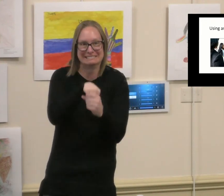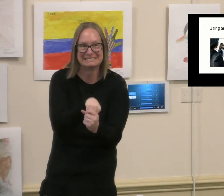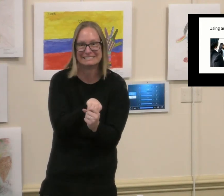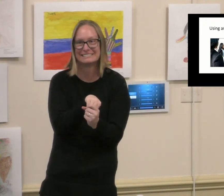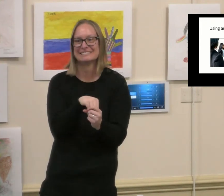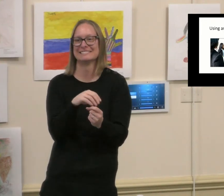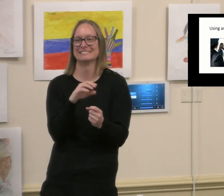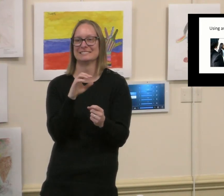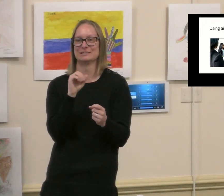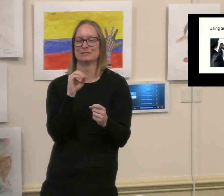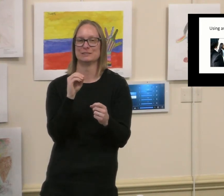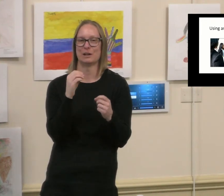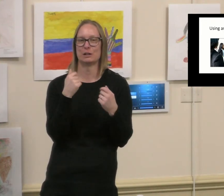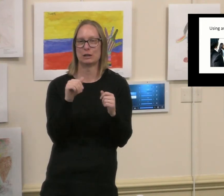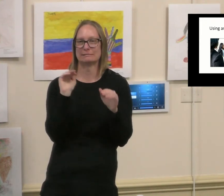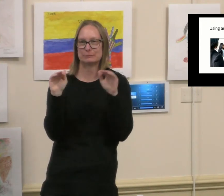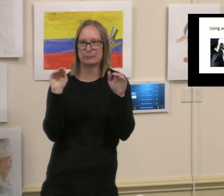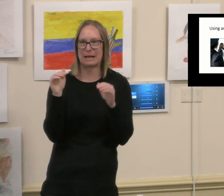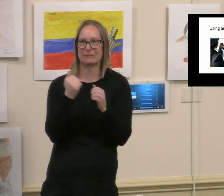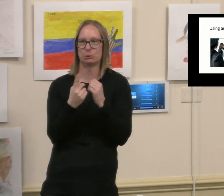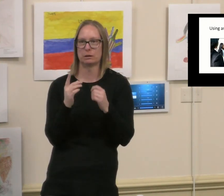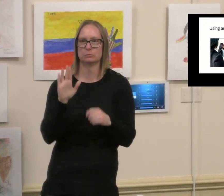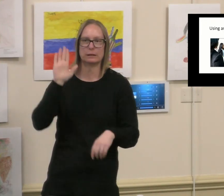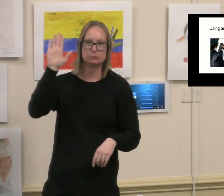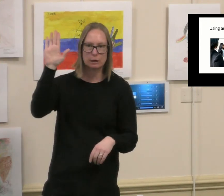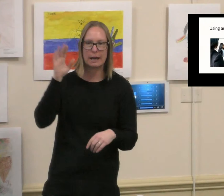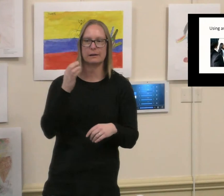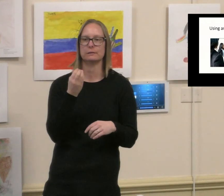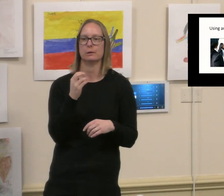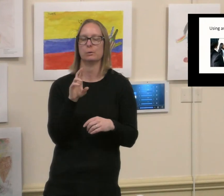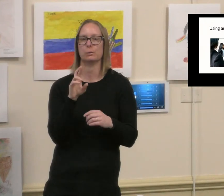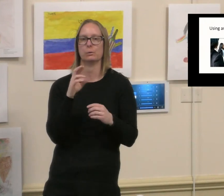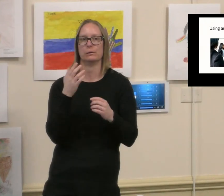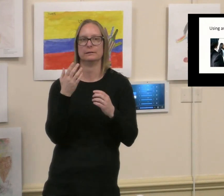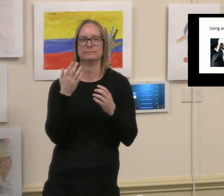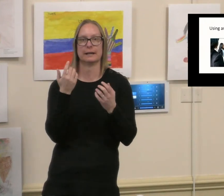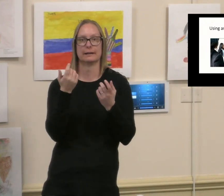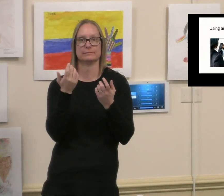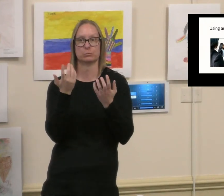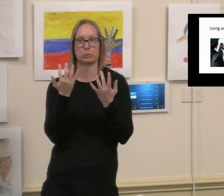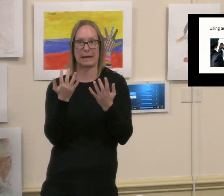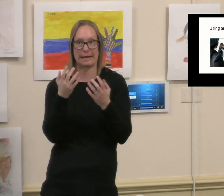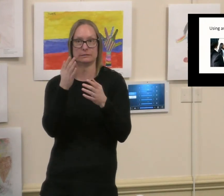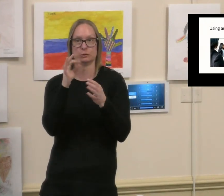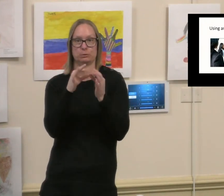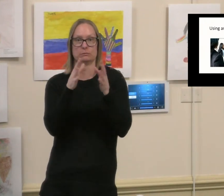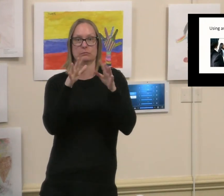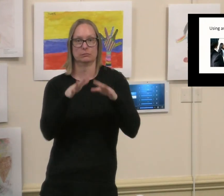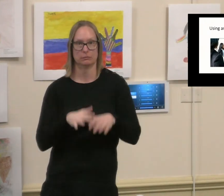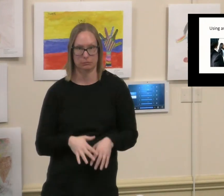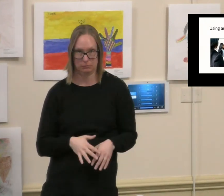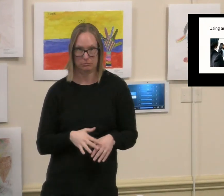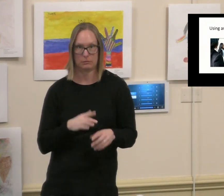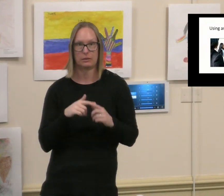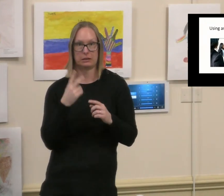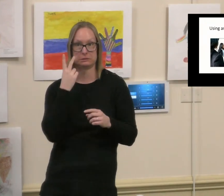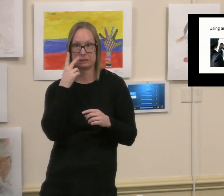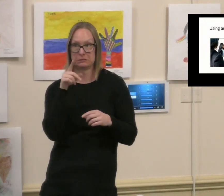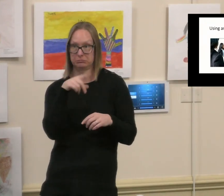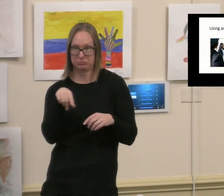participate and interject, but now they're onto a new topic. So just reminding everybody to raise their hands, take turns, wait for the interpreter